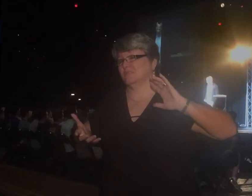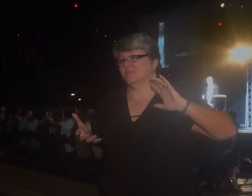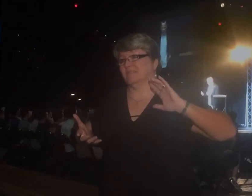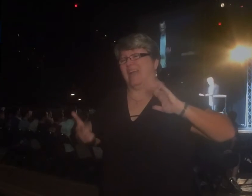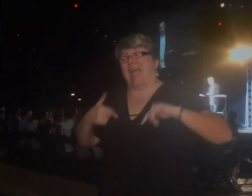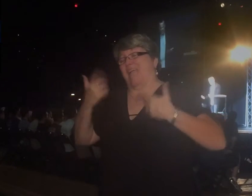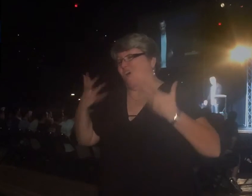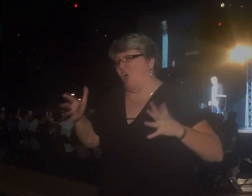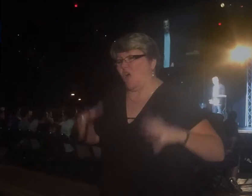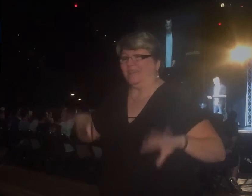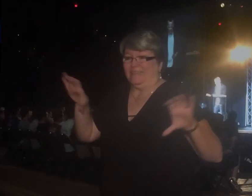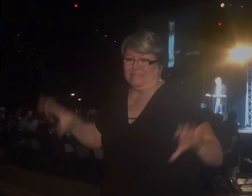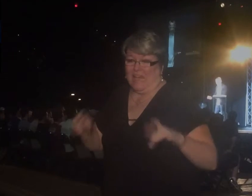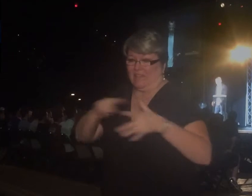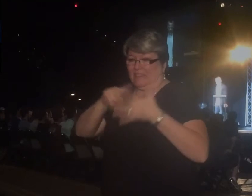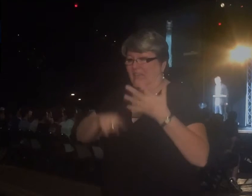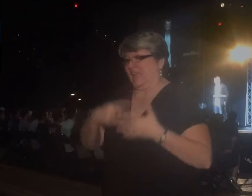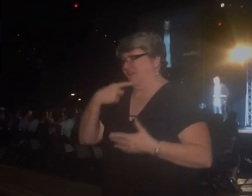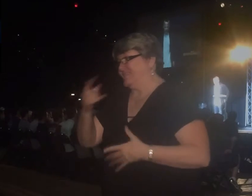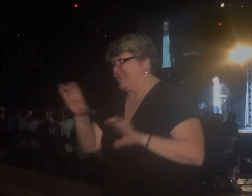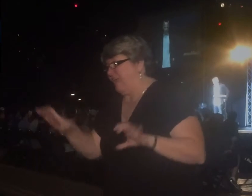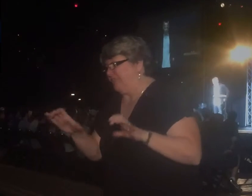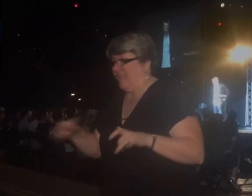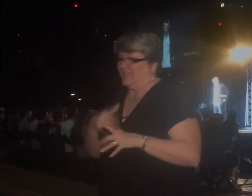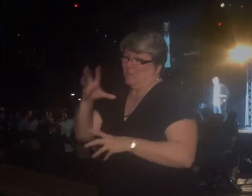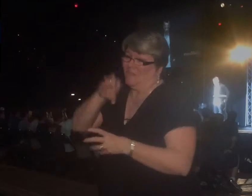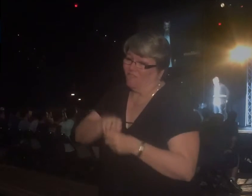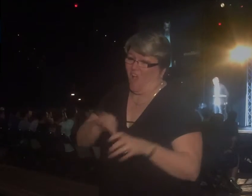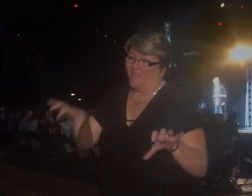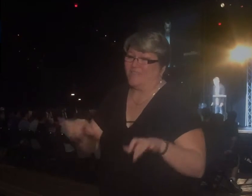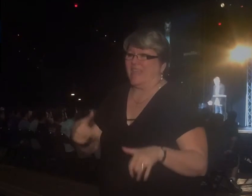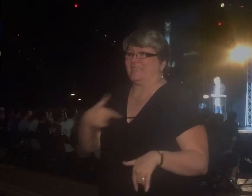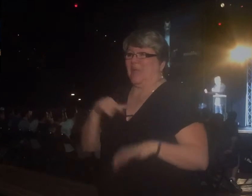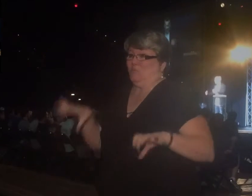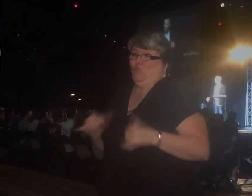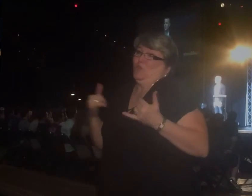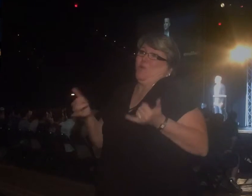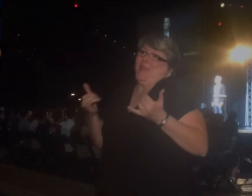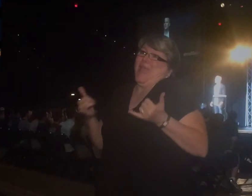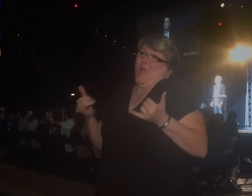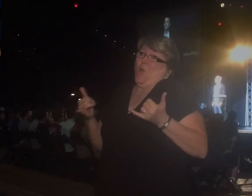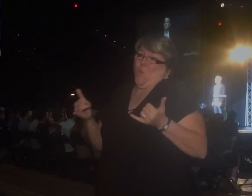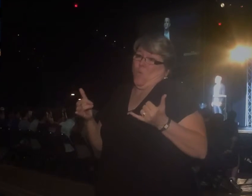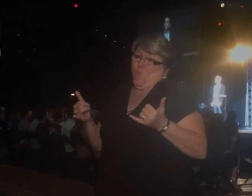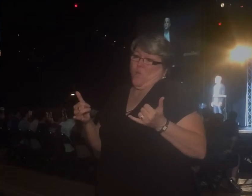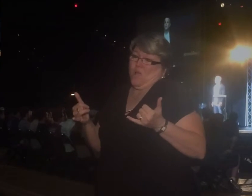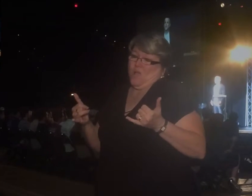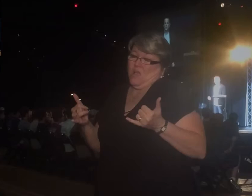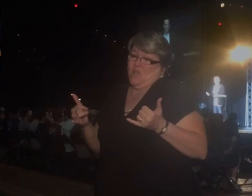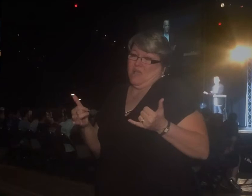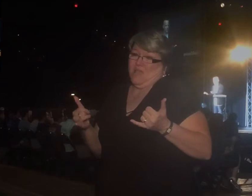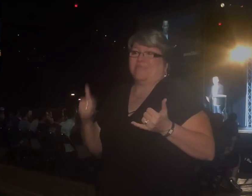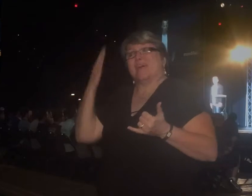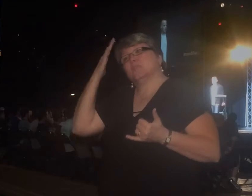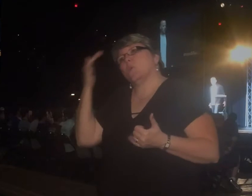already made a mess. I've already done things. I've already said things. I've already been a part of things. I'm doing them right